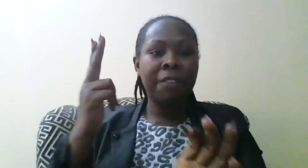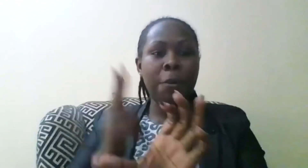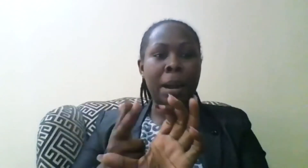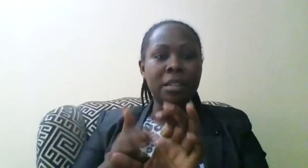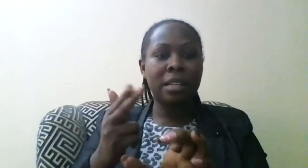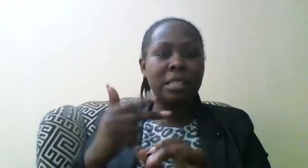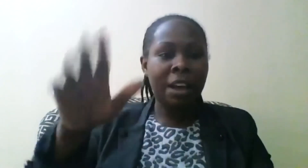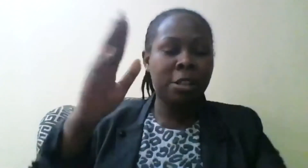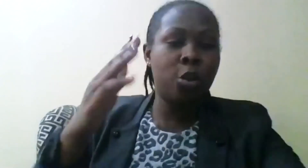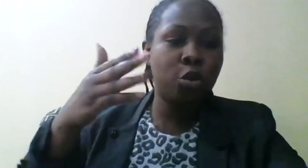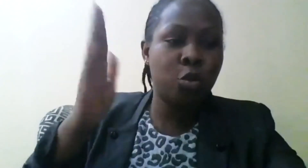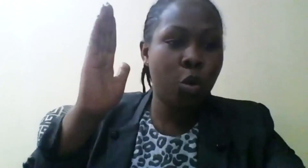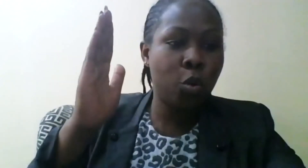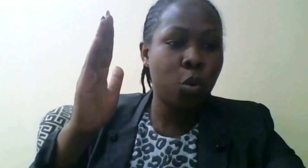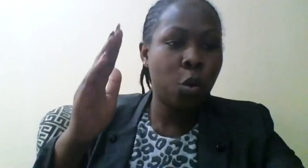She has a